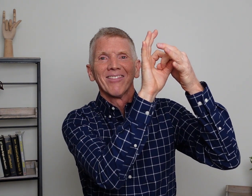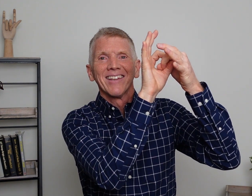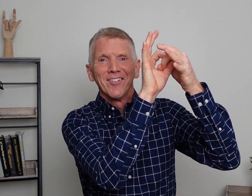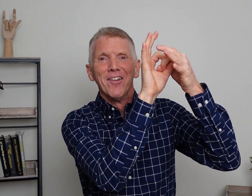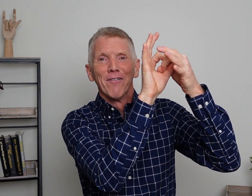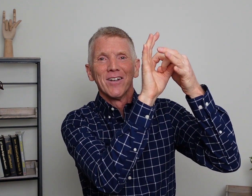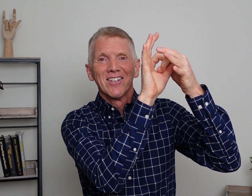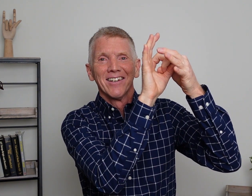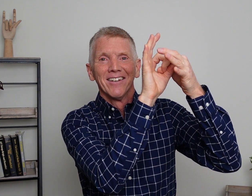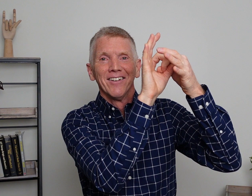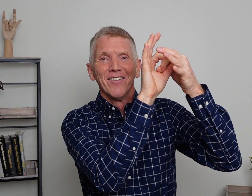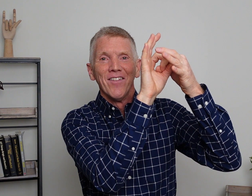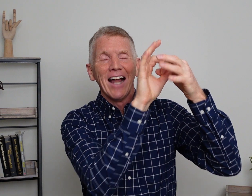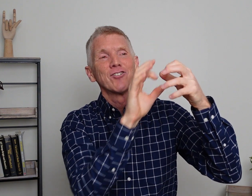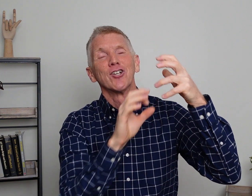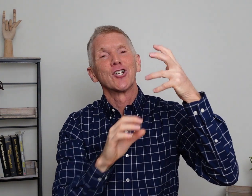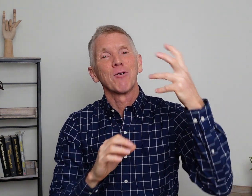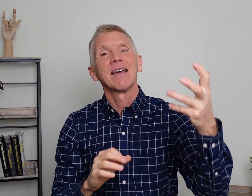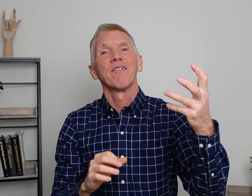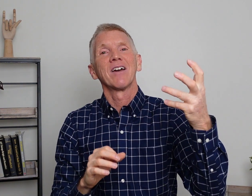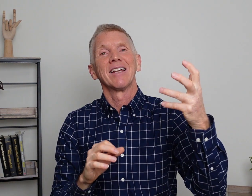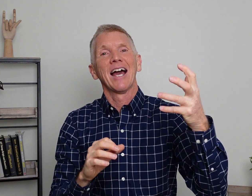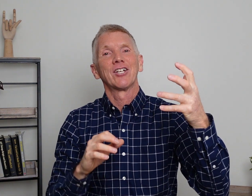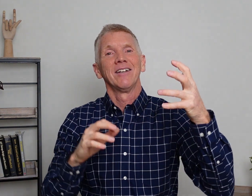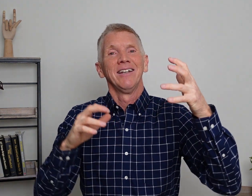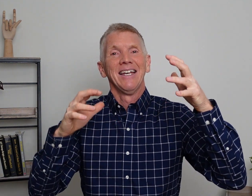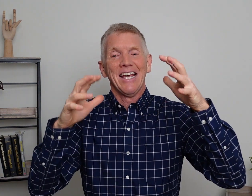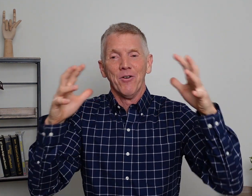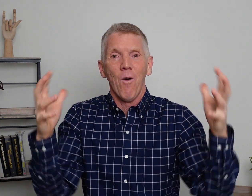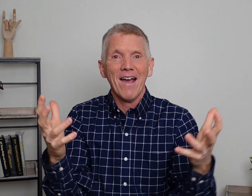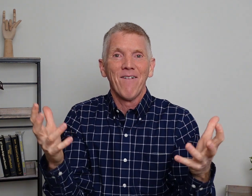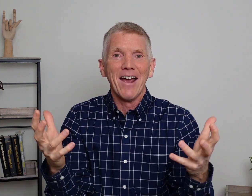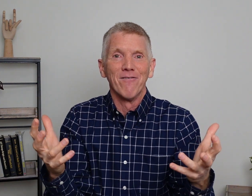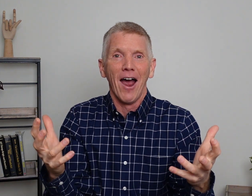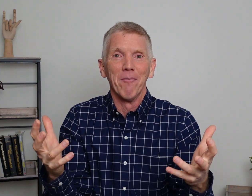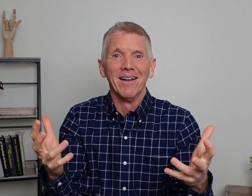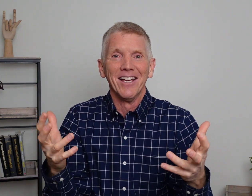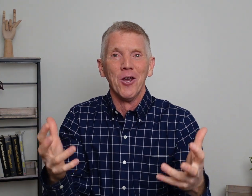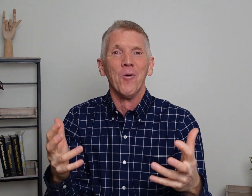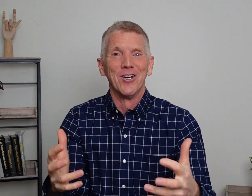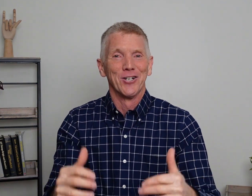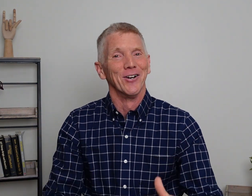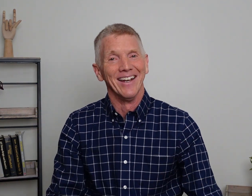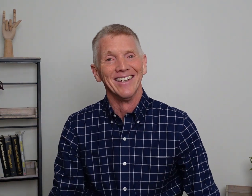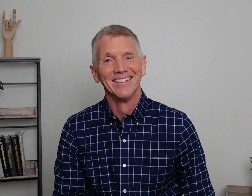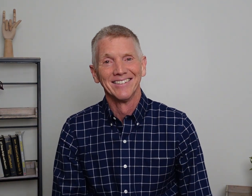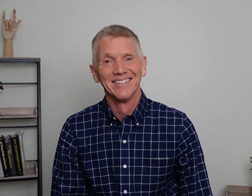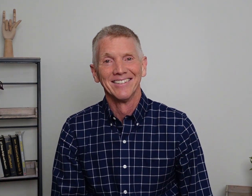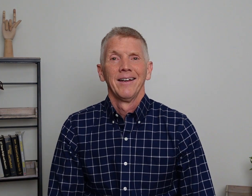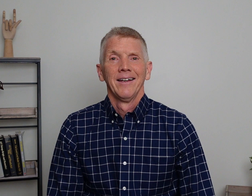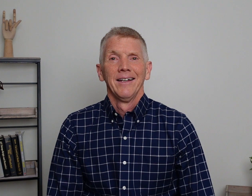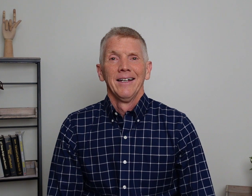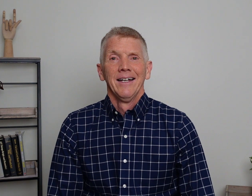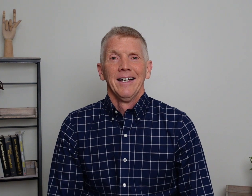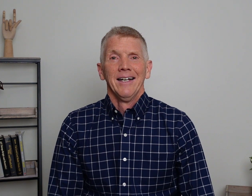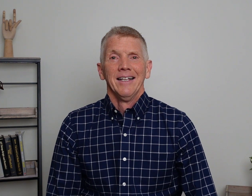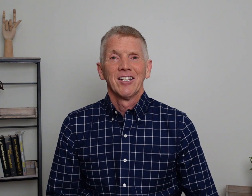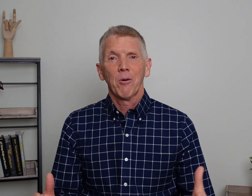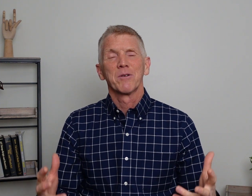see the difference? That's the strength of the connection in the Wi-Fi environment in which you're in. Let's start with some